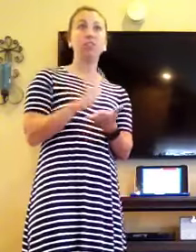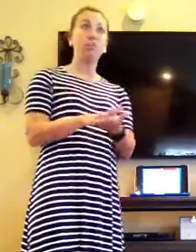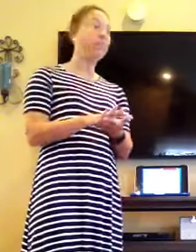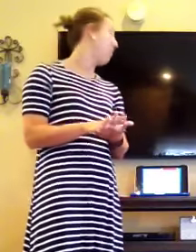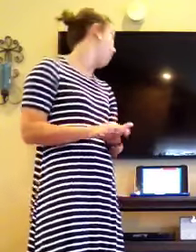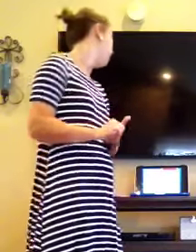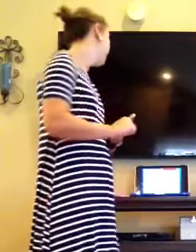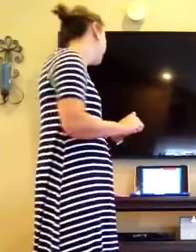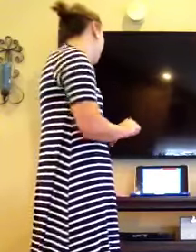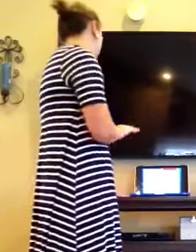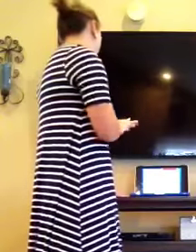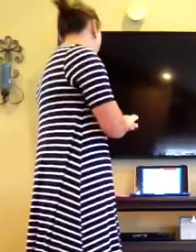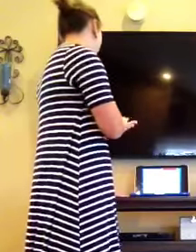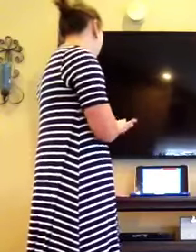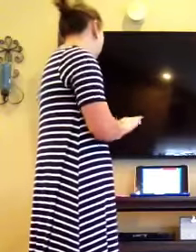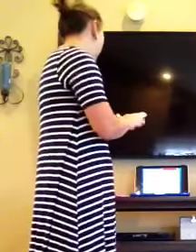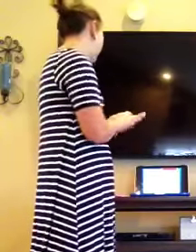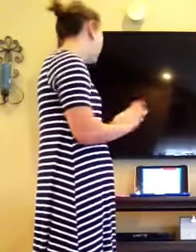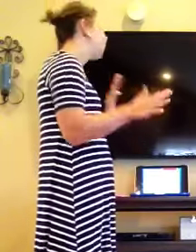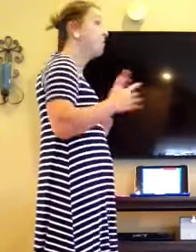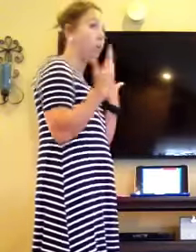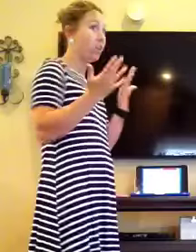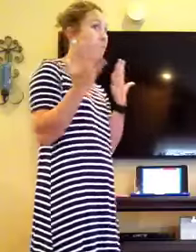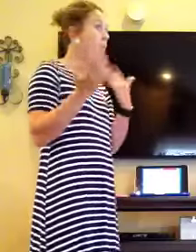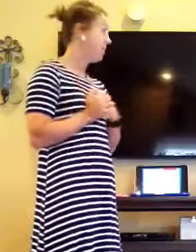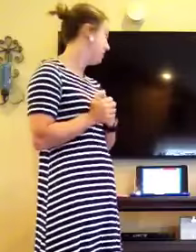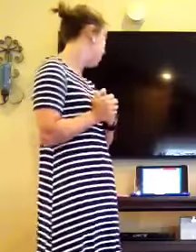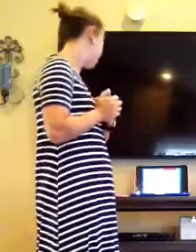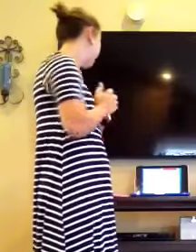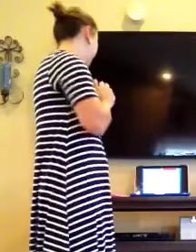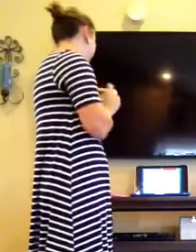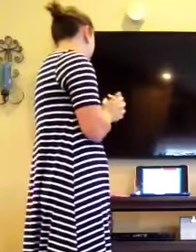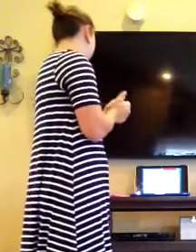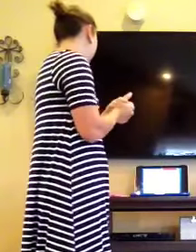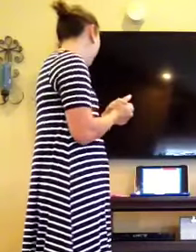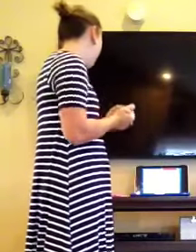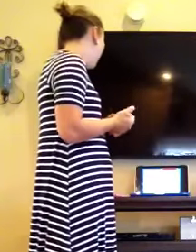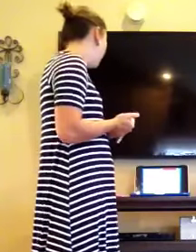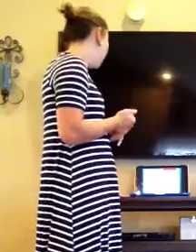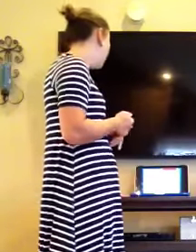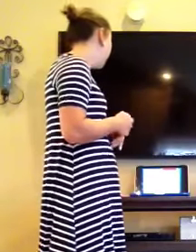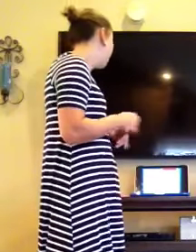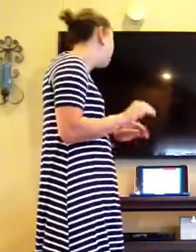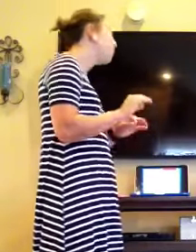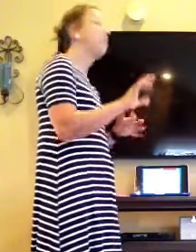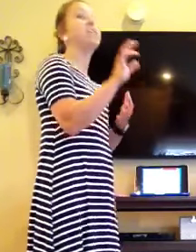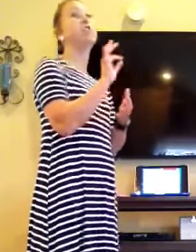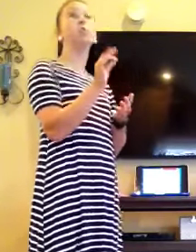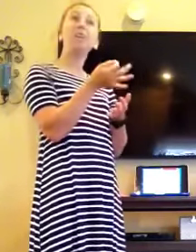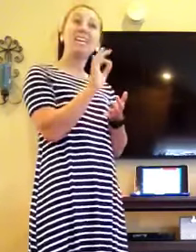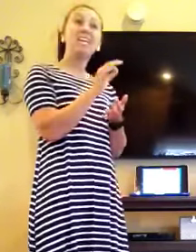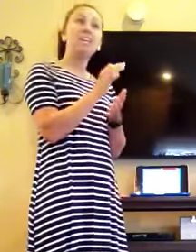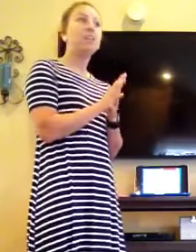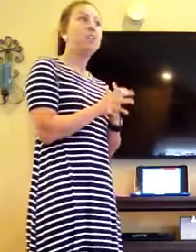coming fall, we will discuss what's working and what is not. We will improve and tweak